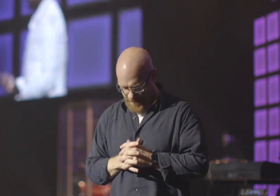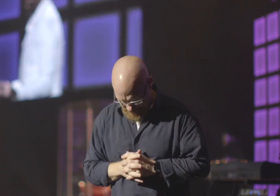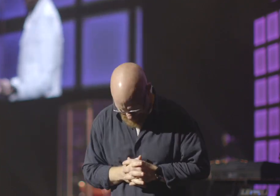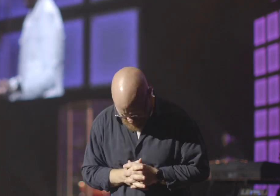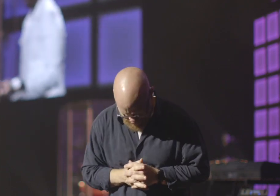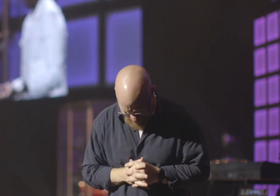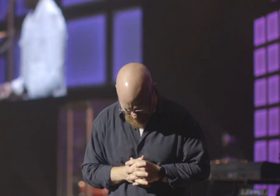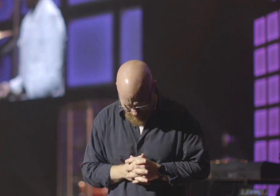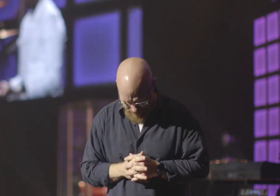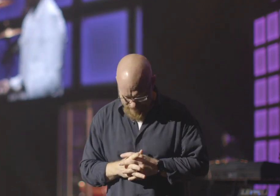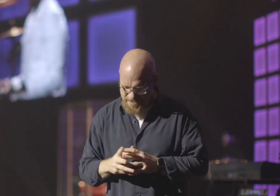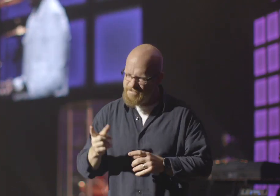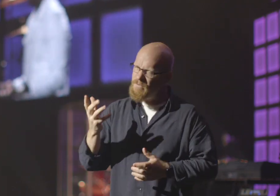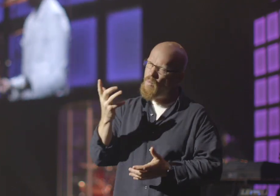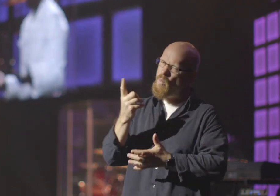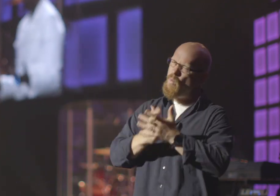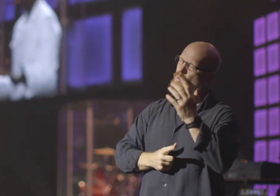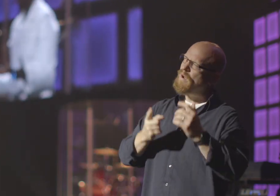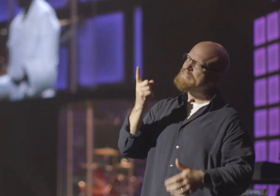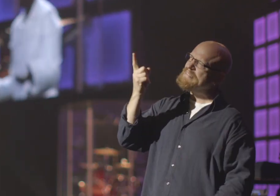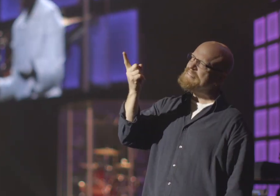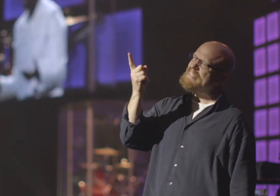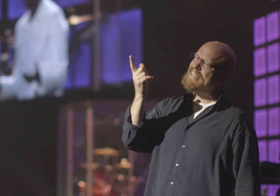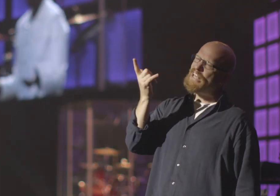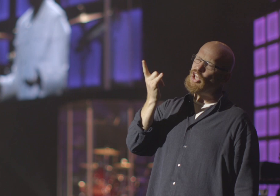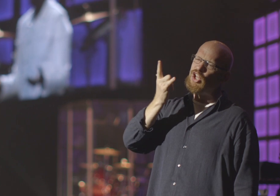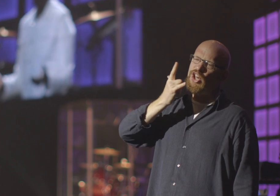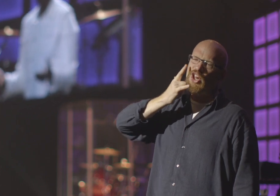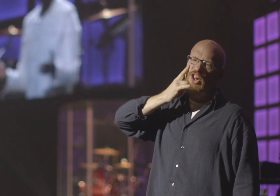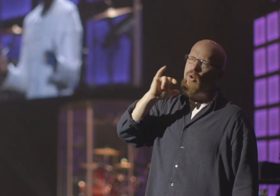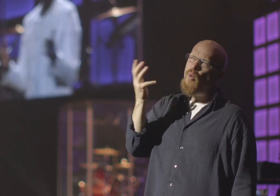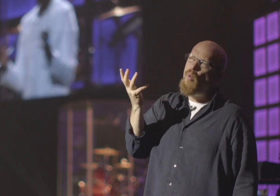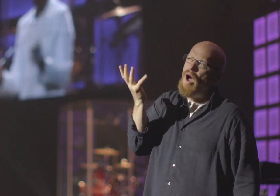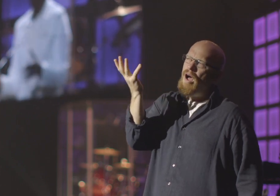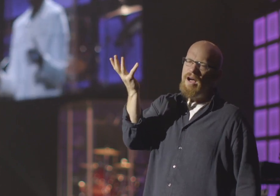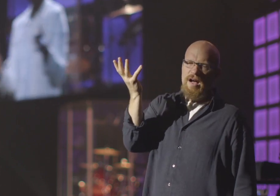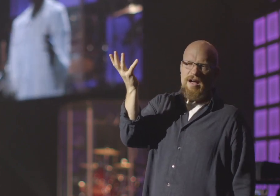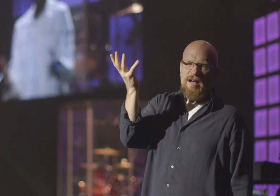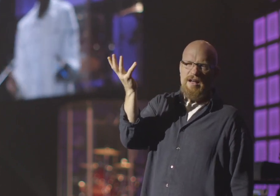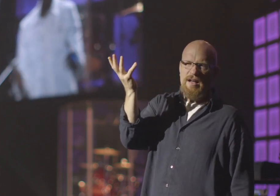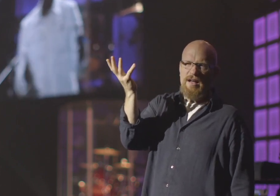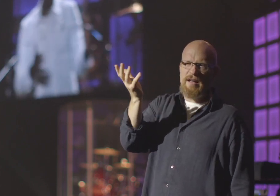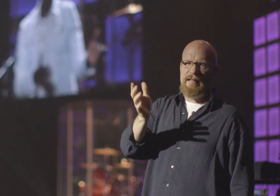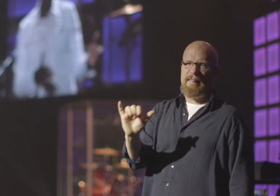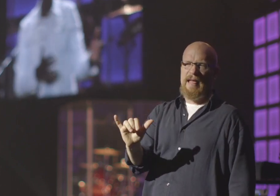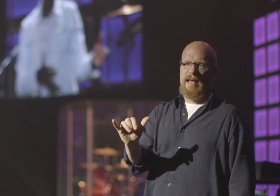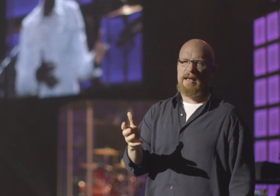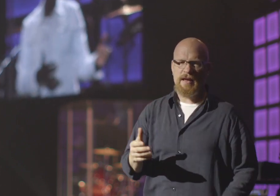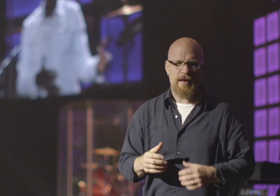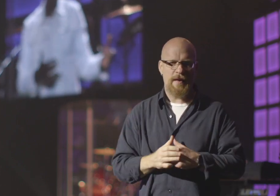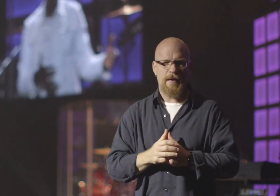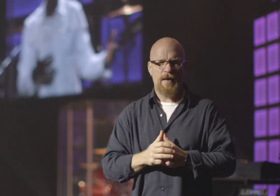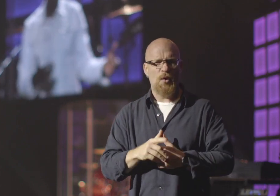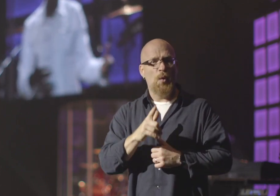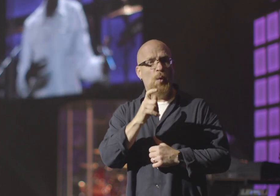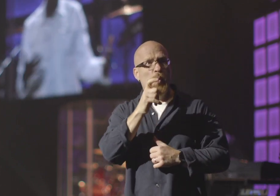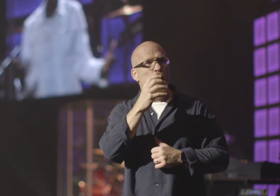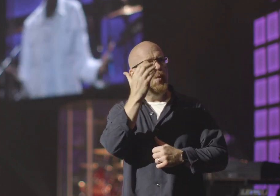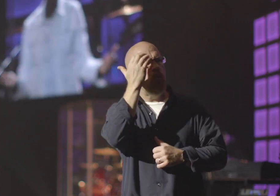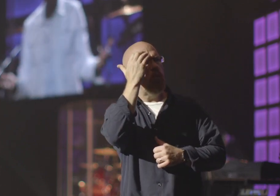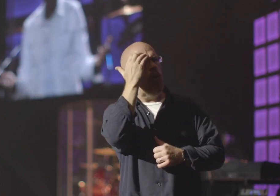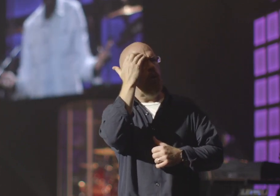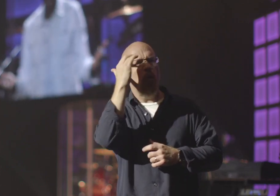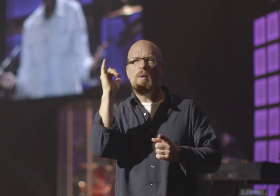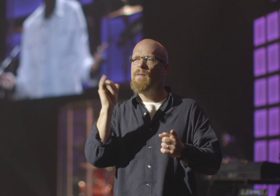what is God like? And so the only person that I know who would know that they know what is God like or